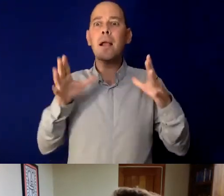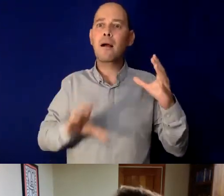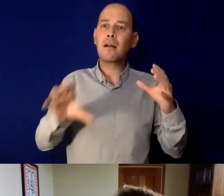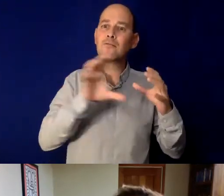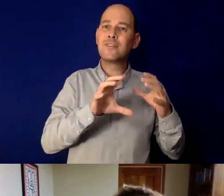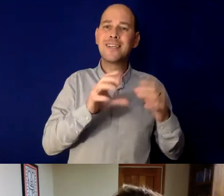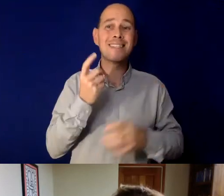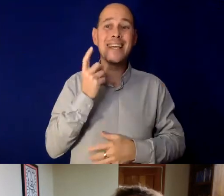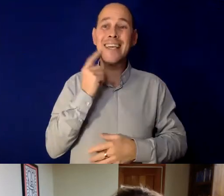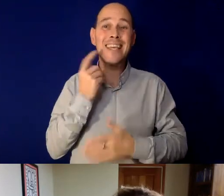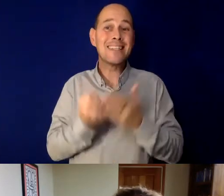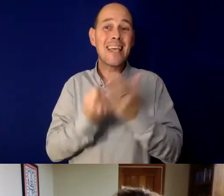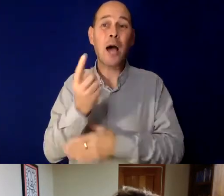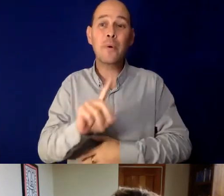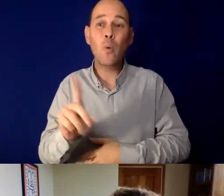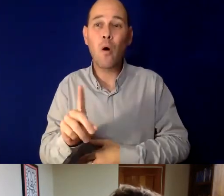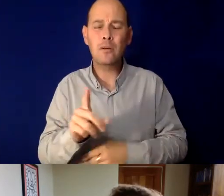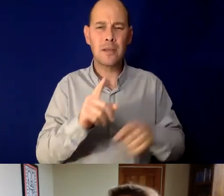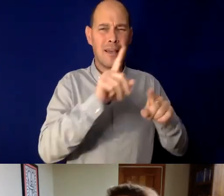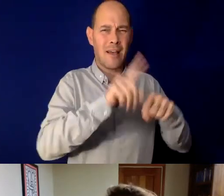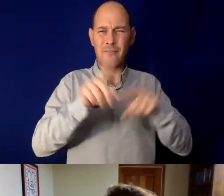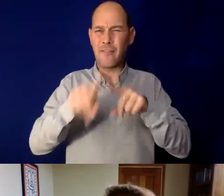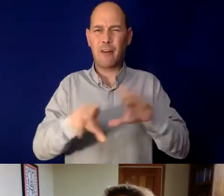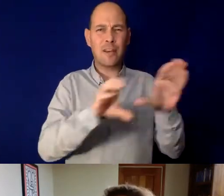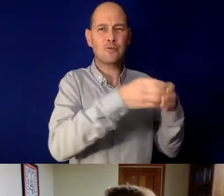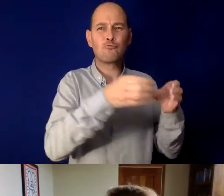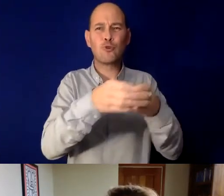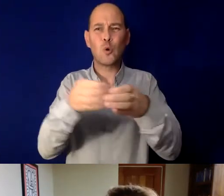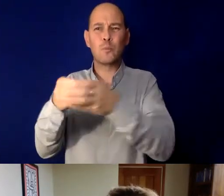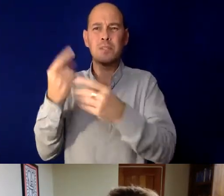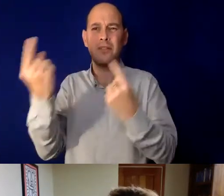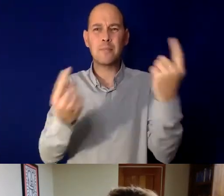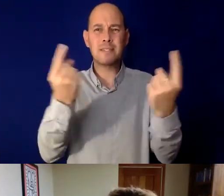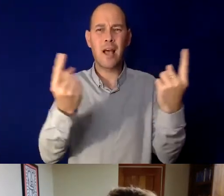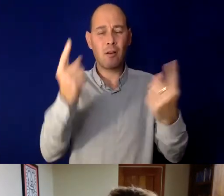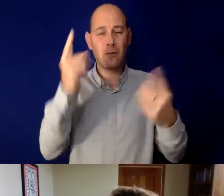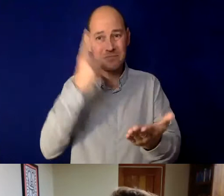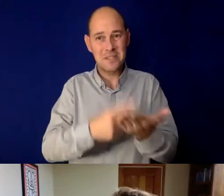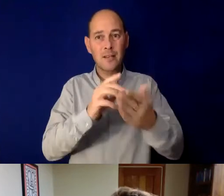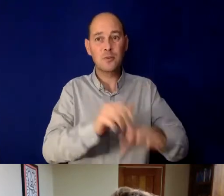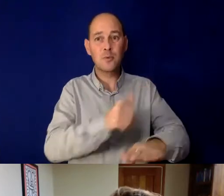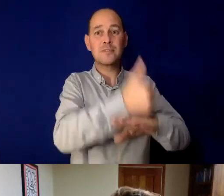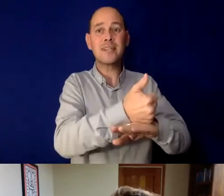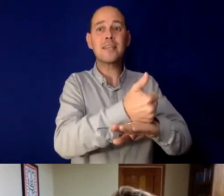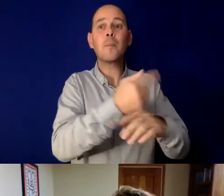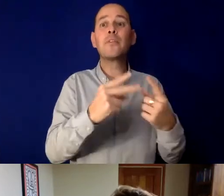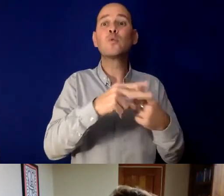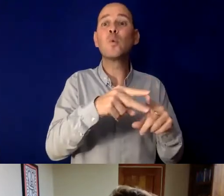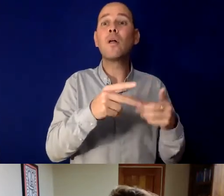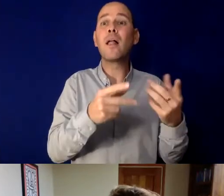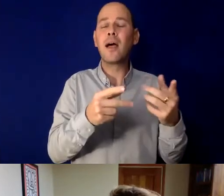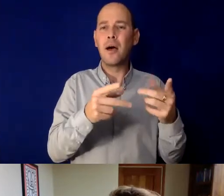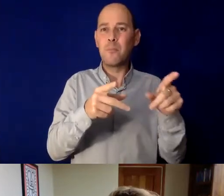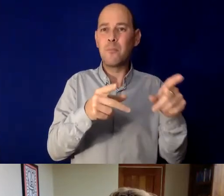with various different groups could decide to implement the tool without even knowing that each